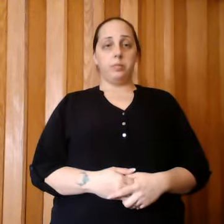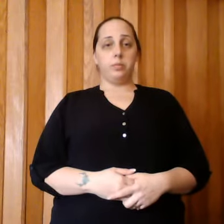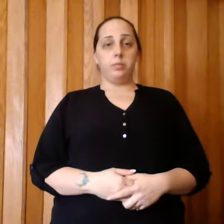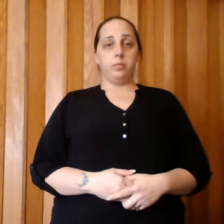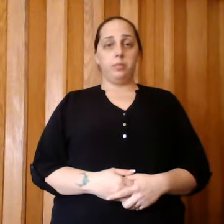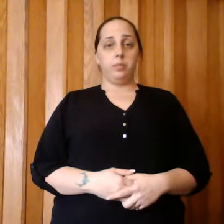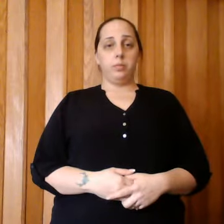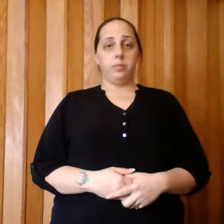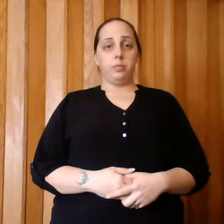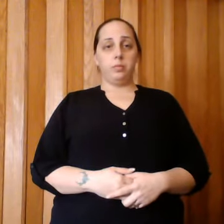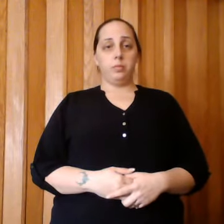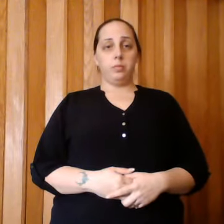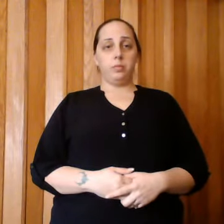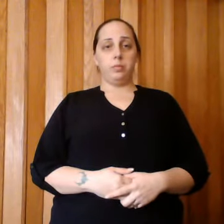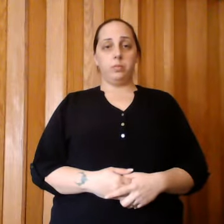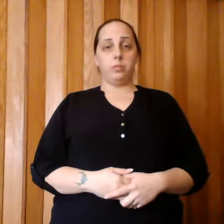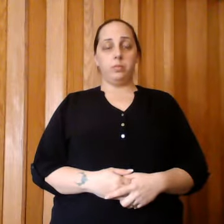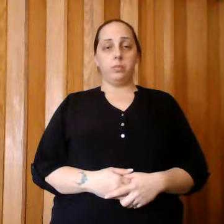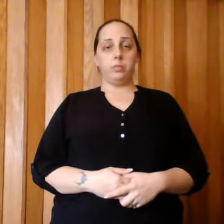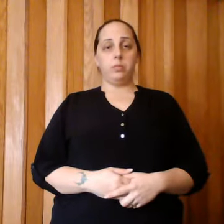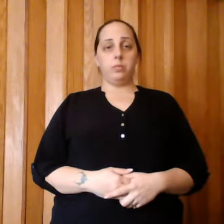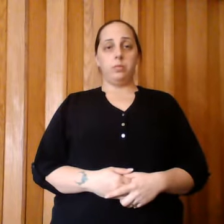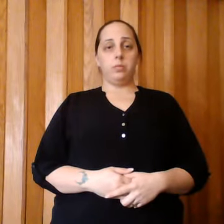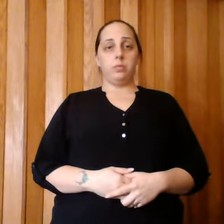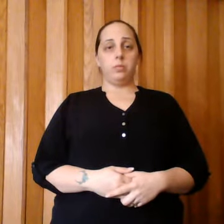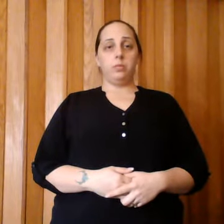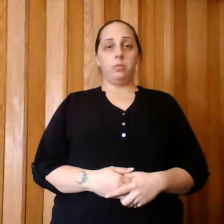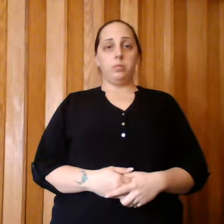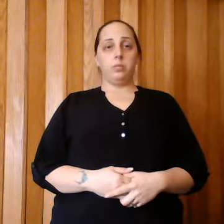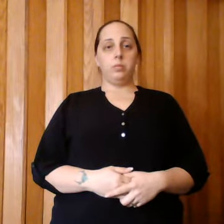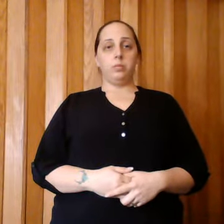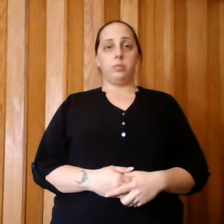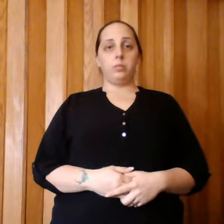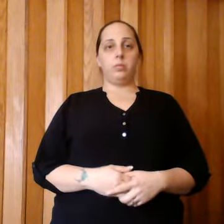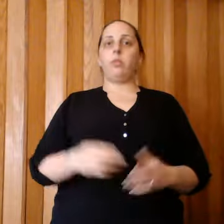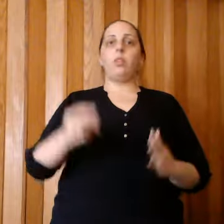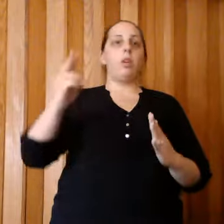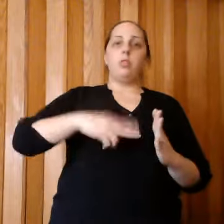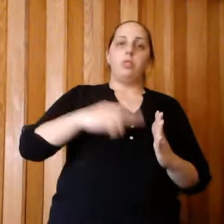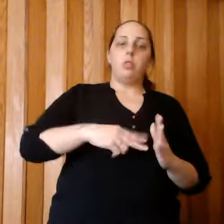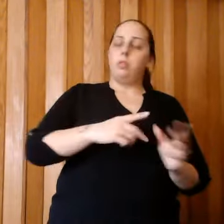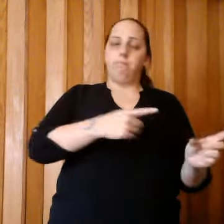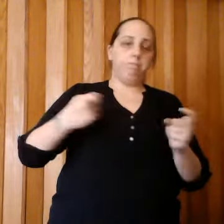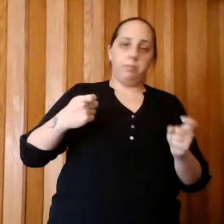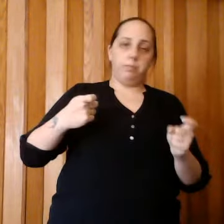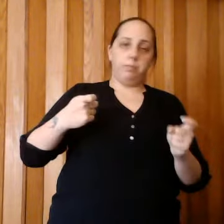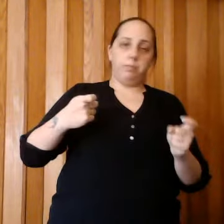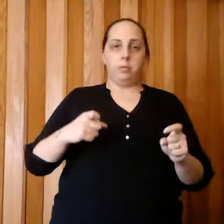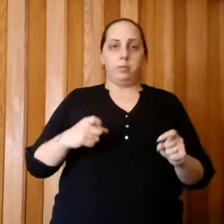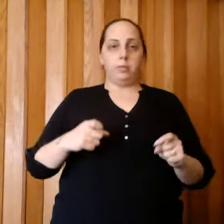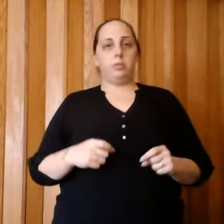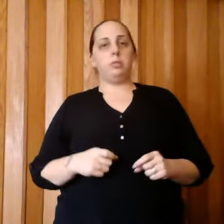And then, so I have that, and then that finished. The readings go by really quickly, and then I have questions about the readings, so then we